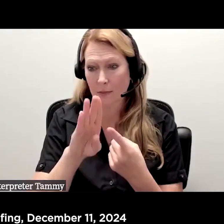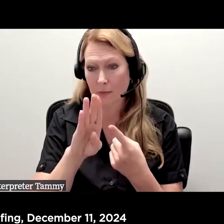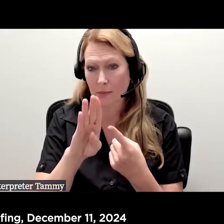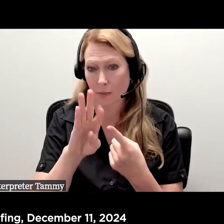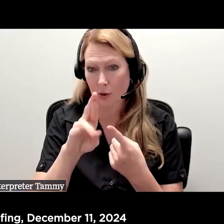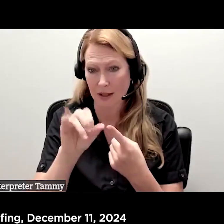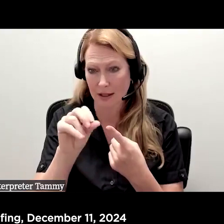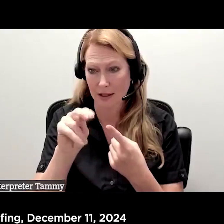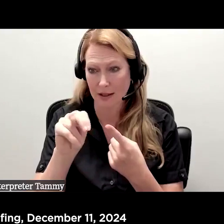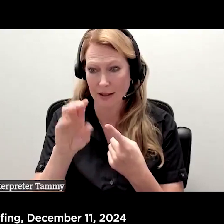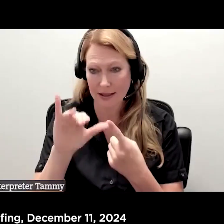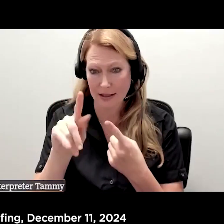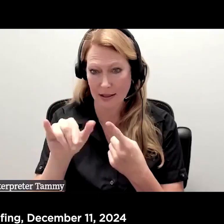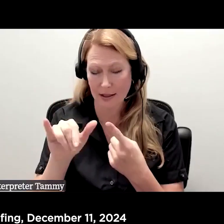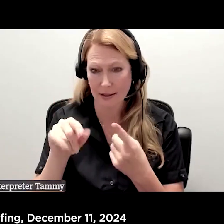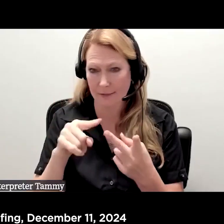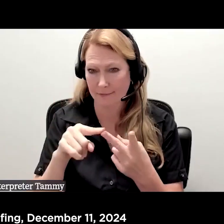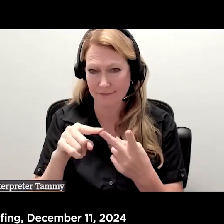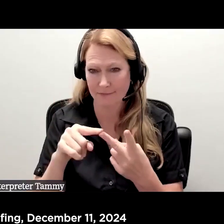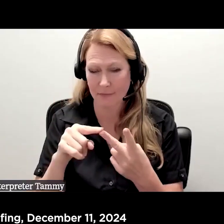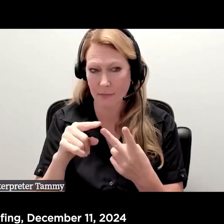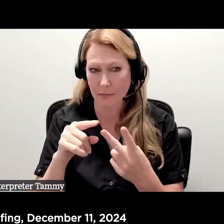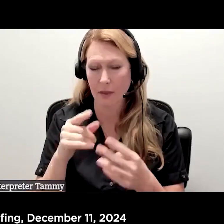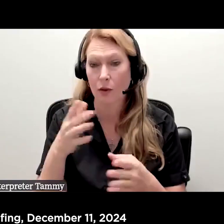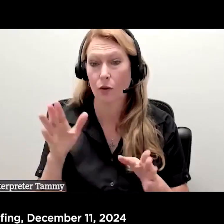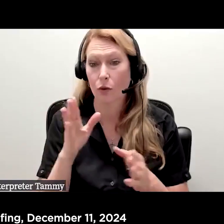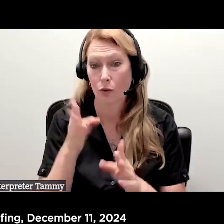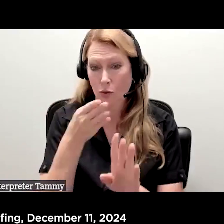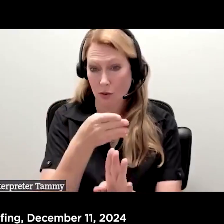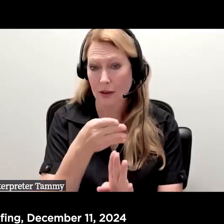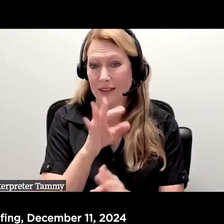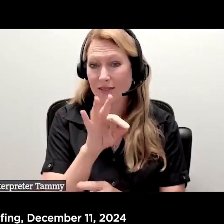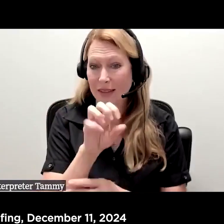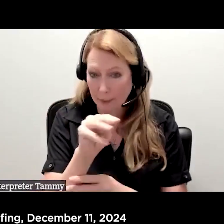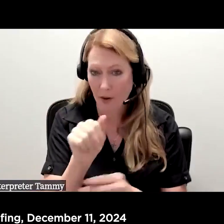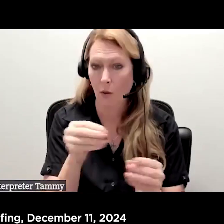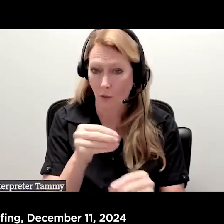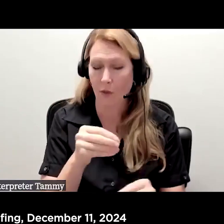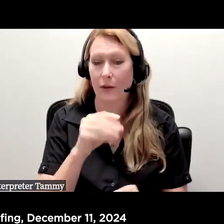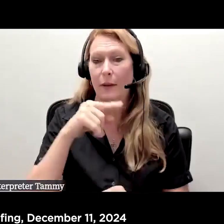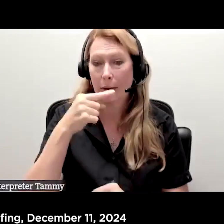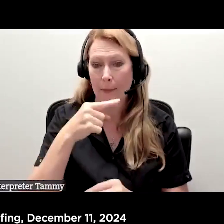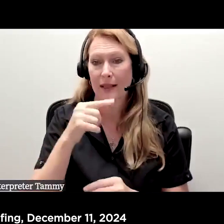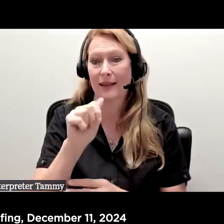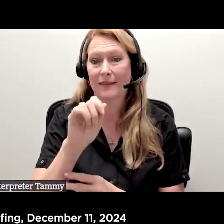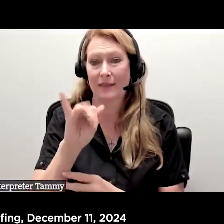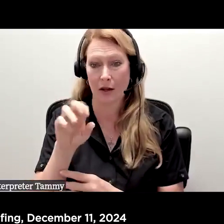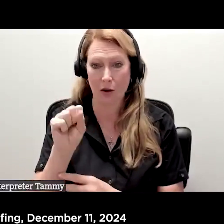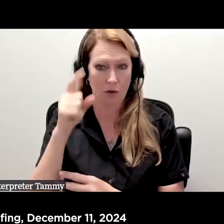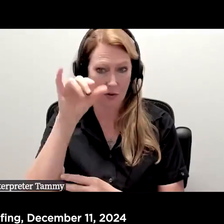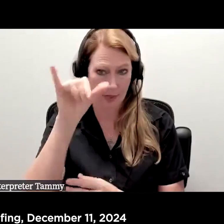would direct you to the FEMA Office of Public Affairs for that information.